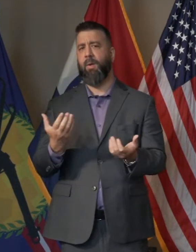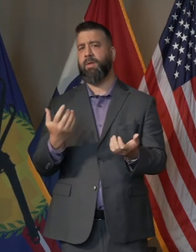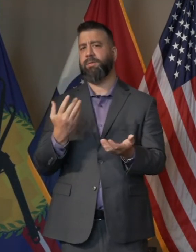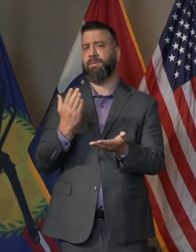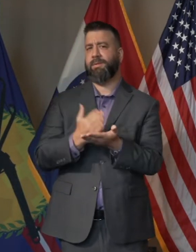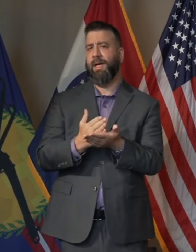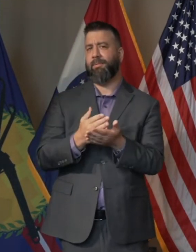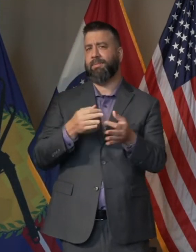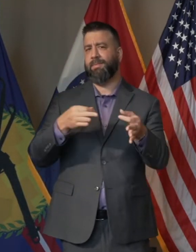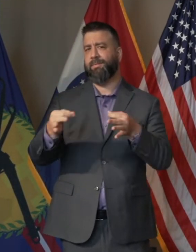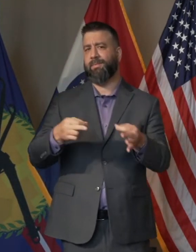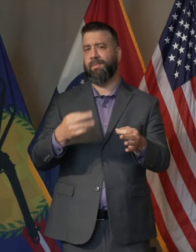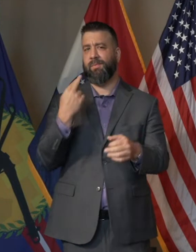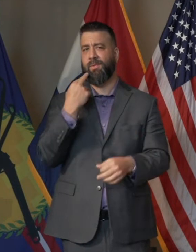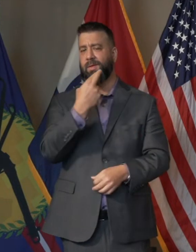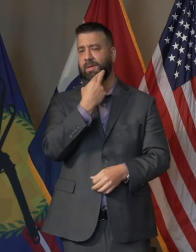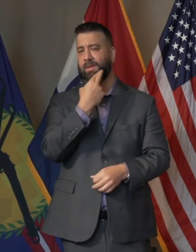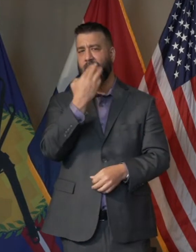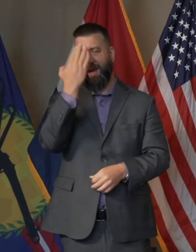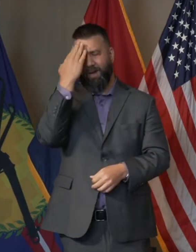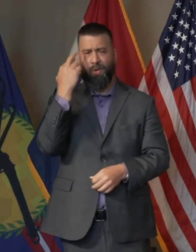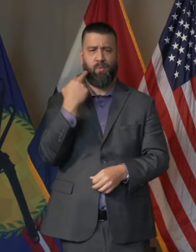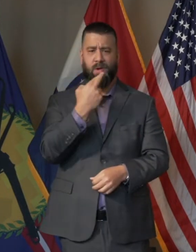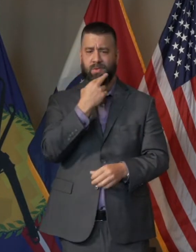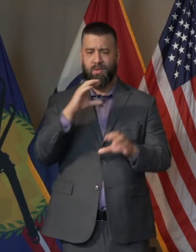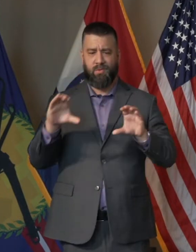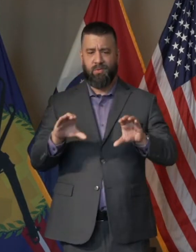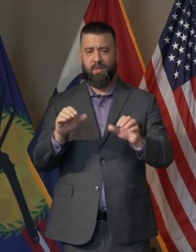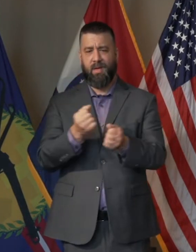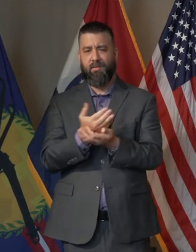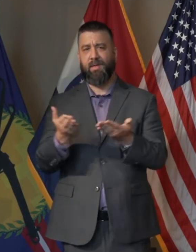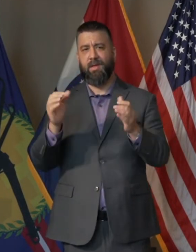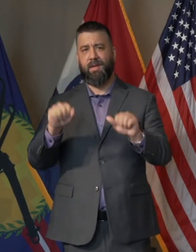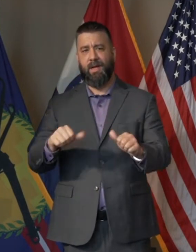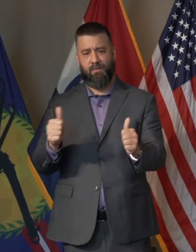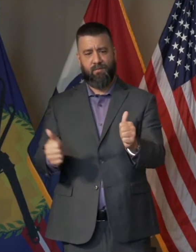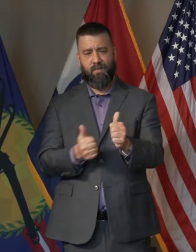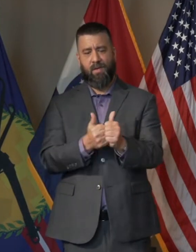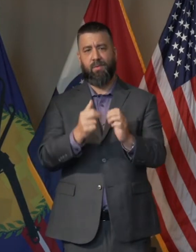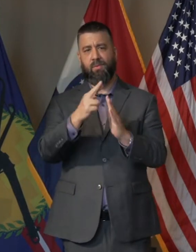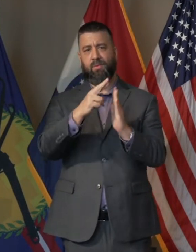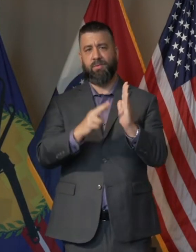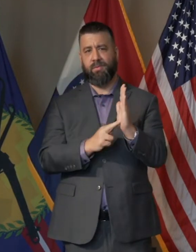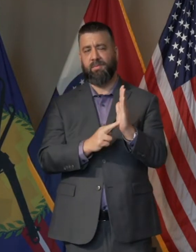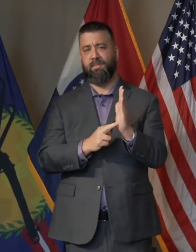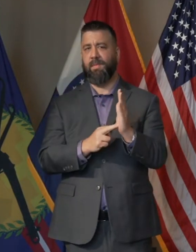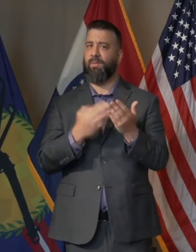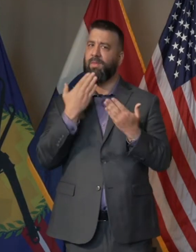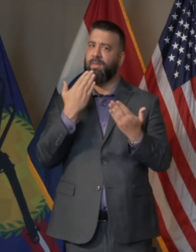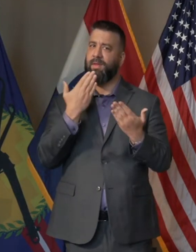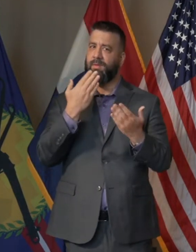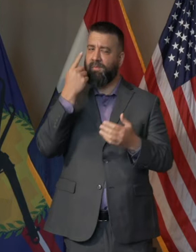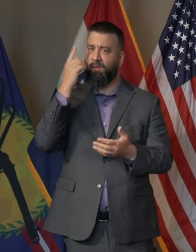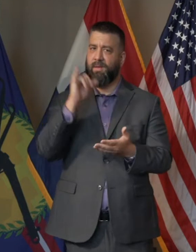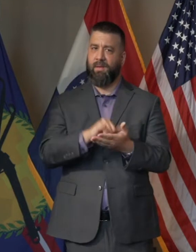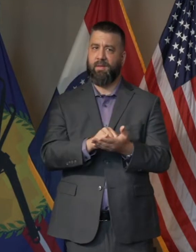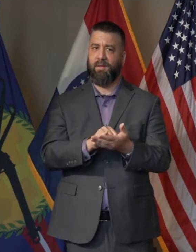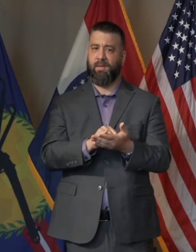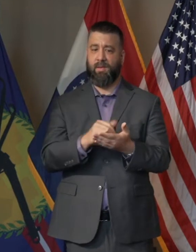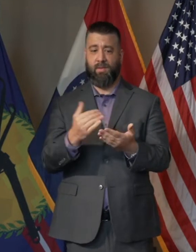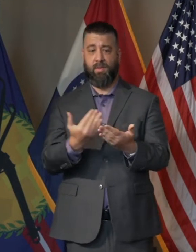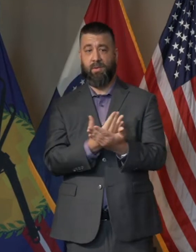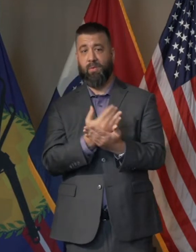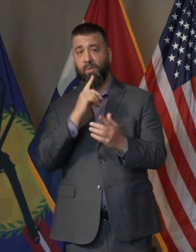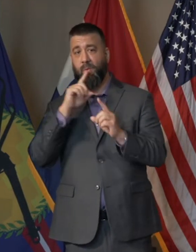you're doing all you can to abide by the rules, and I want to thank you for that. The new order will be